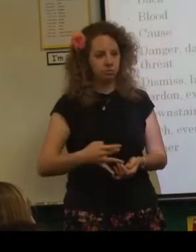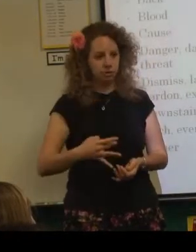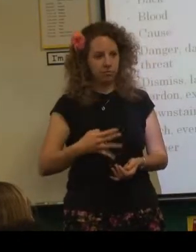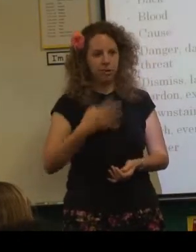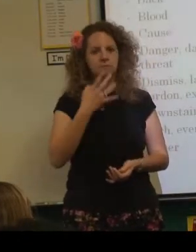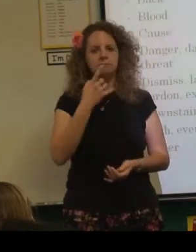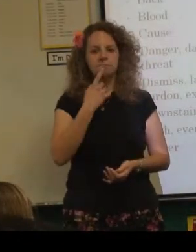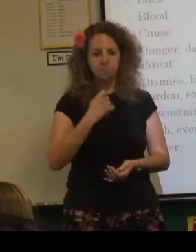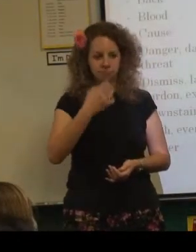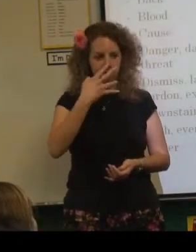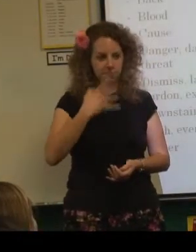red